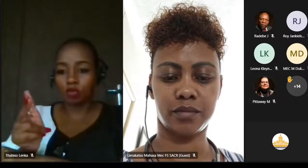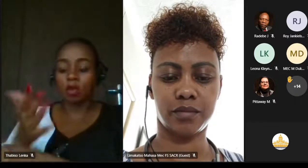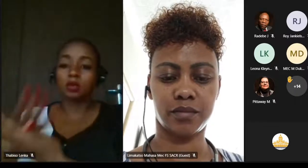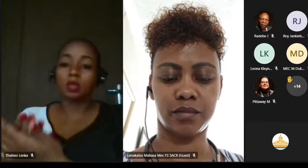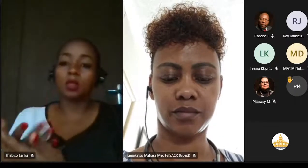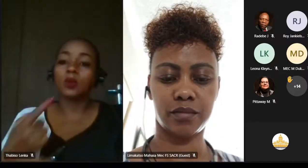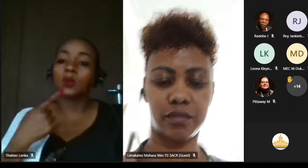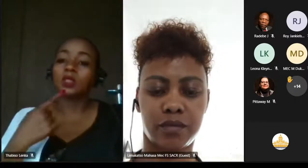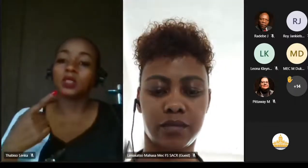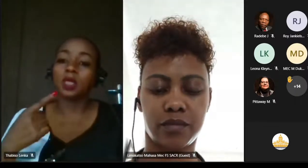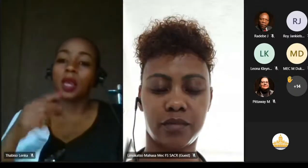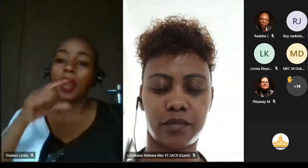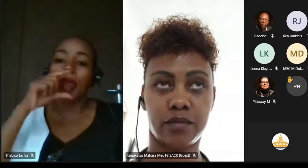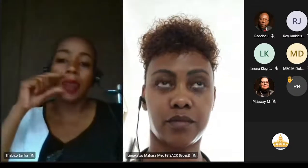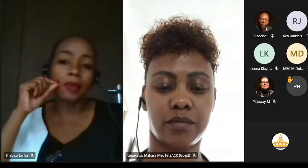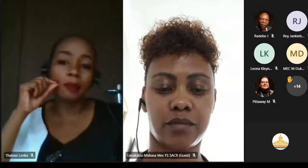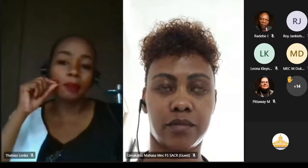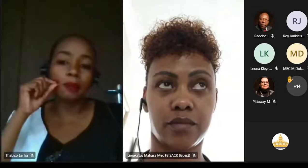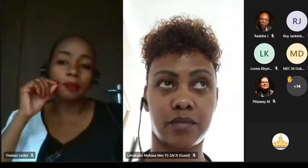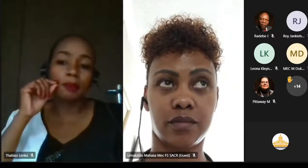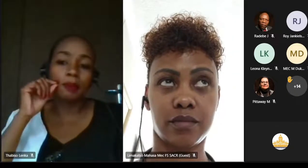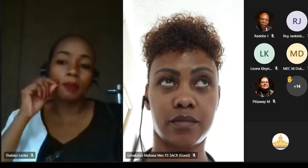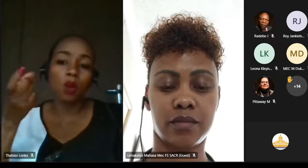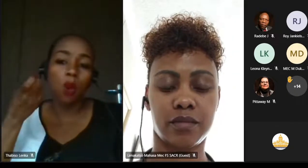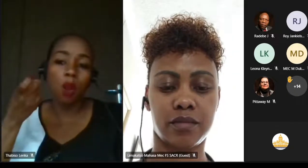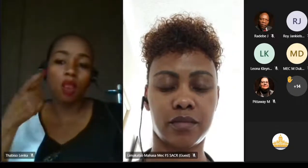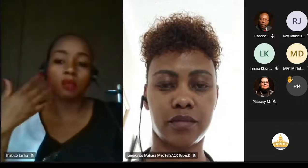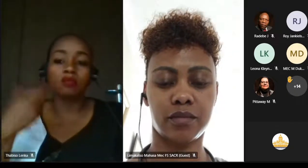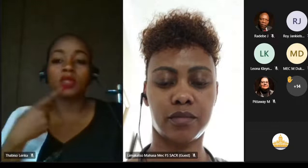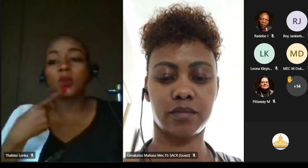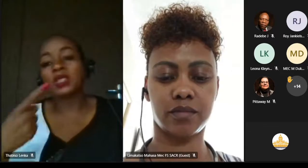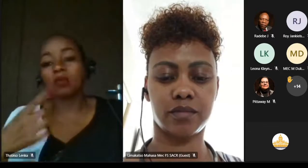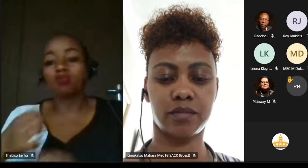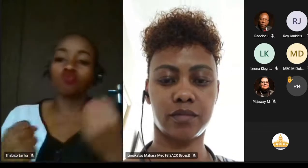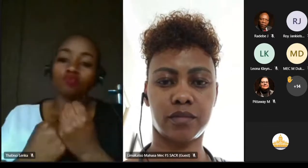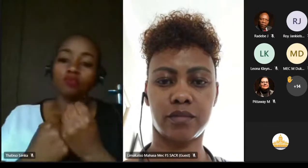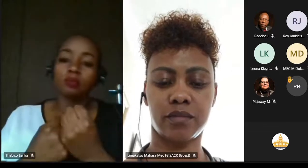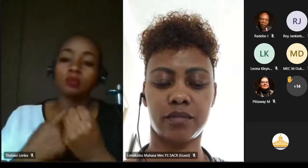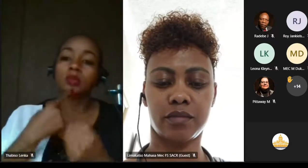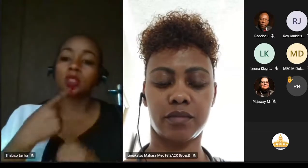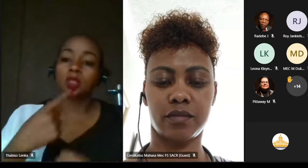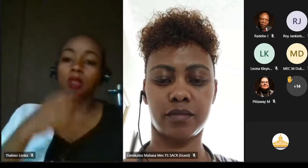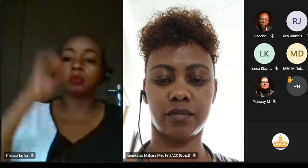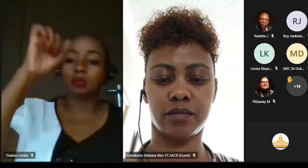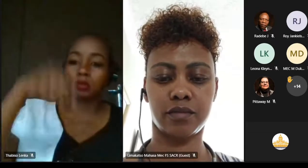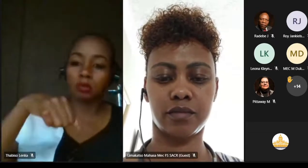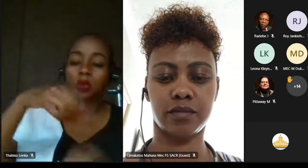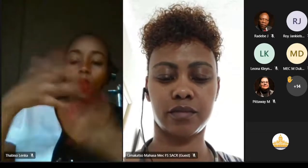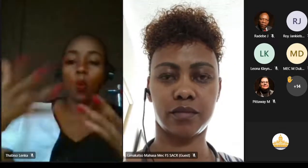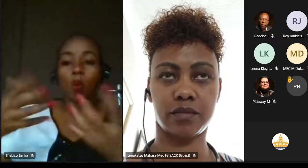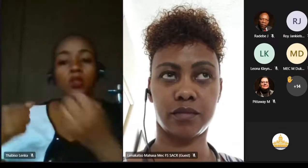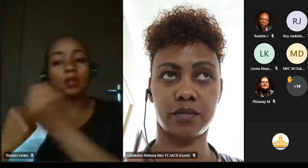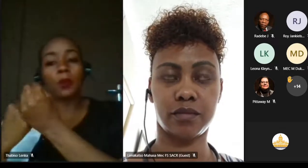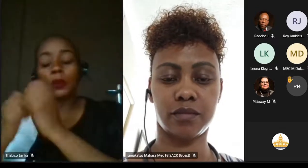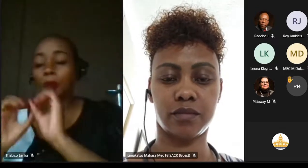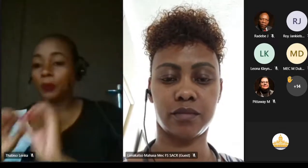call their name. They will pronounce if they support and they will pronounce if they are not in